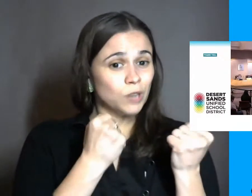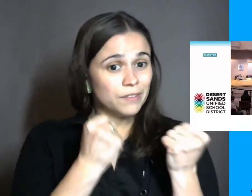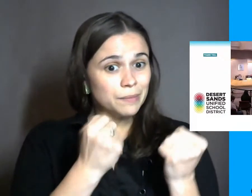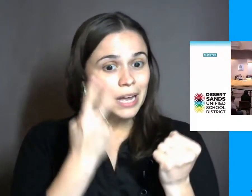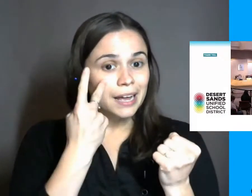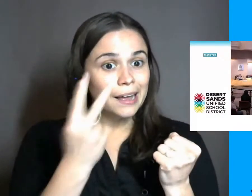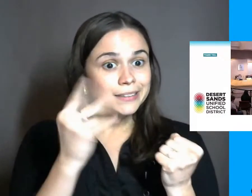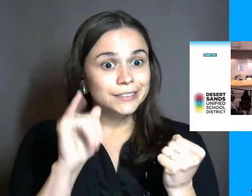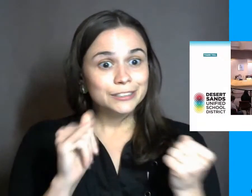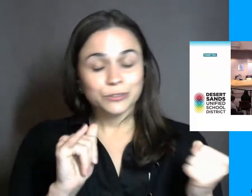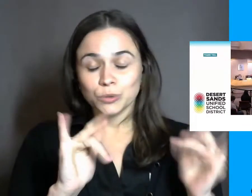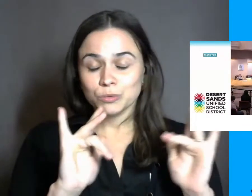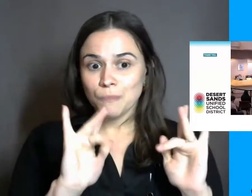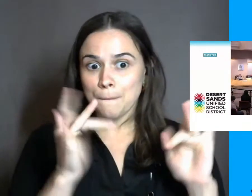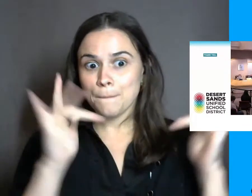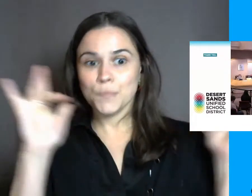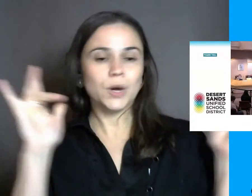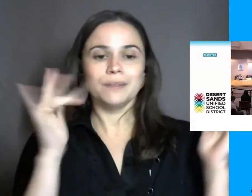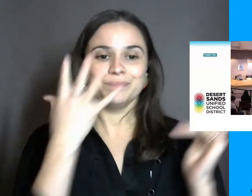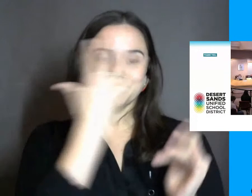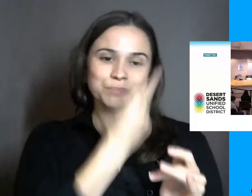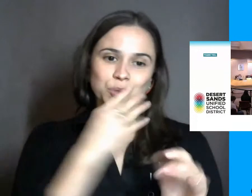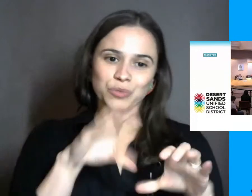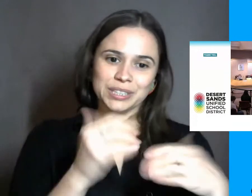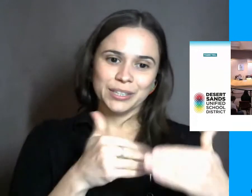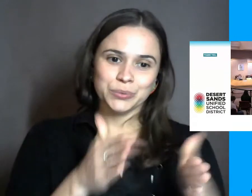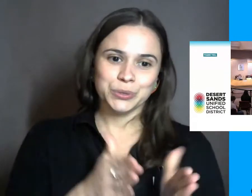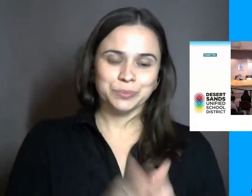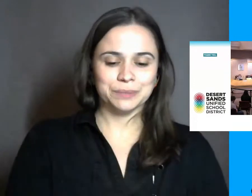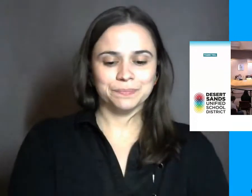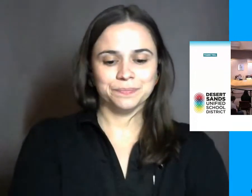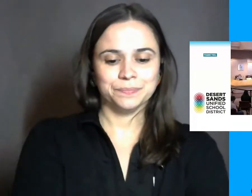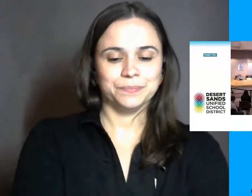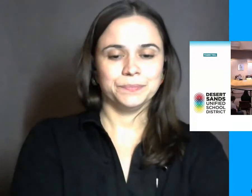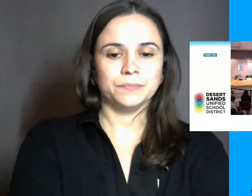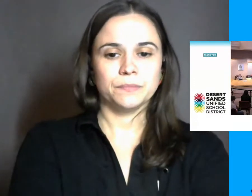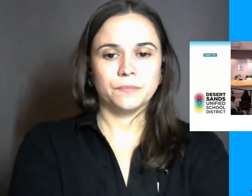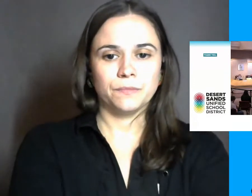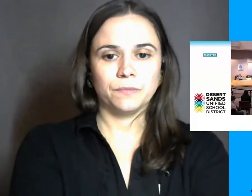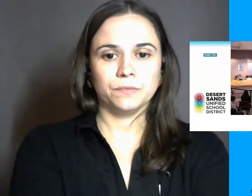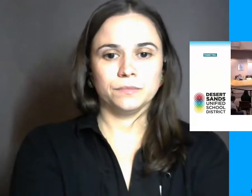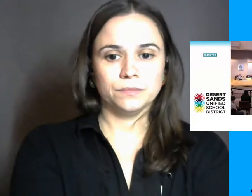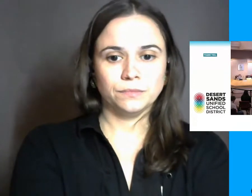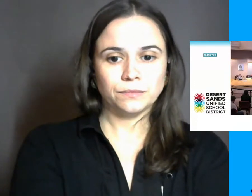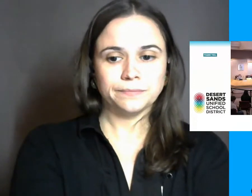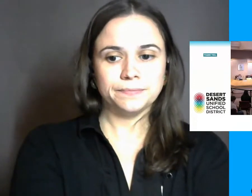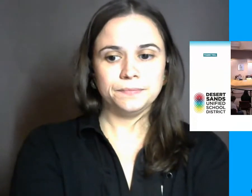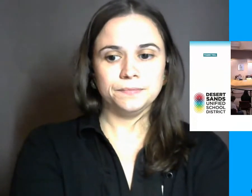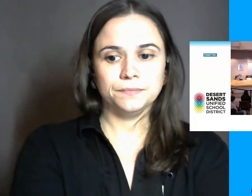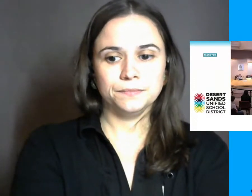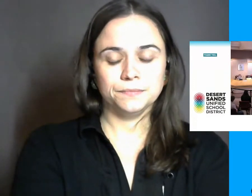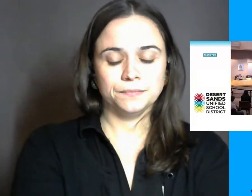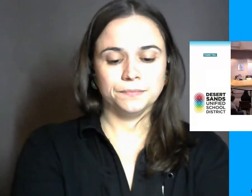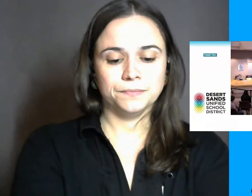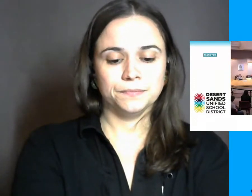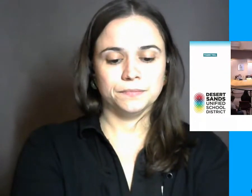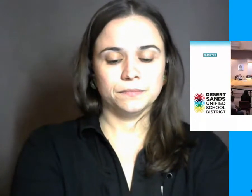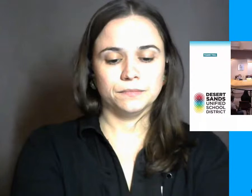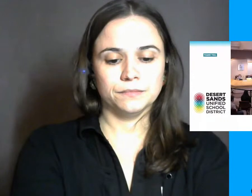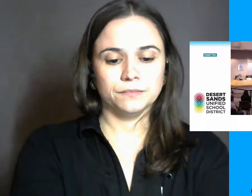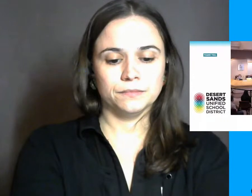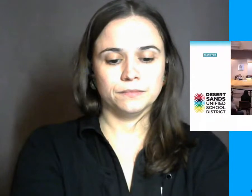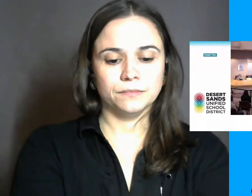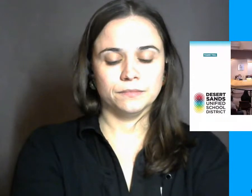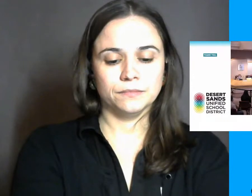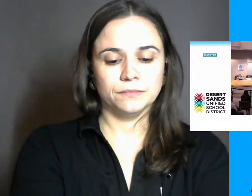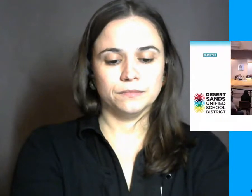Boris. Hi, Patrick. Great job. I just have a question on the for Truman, the lunch shelter area.